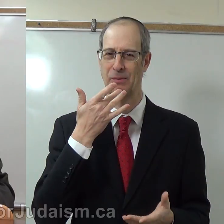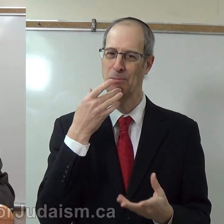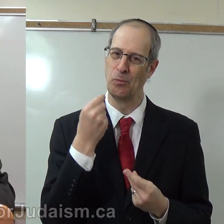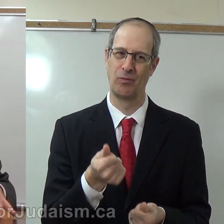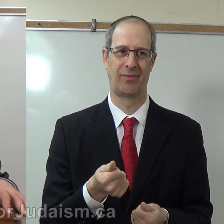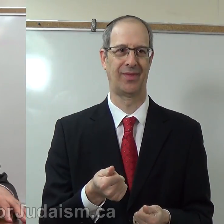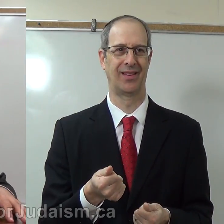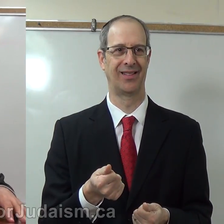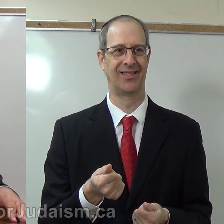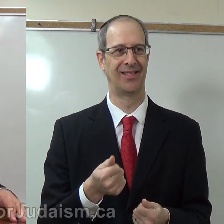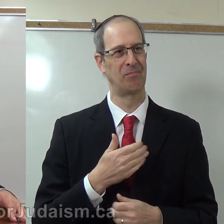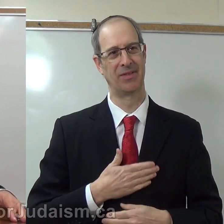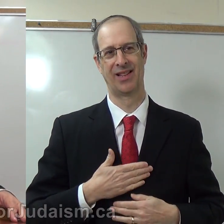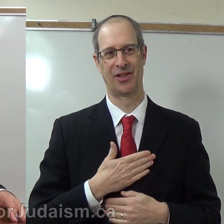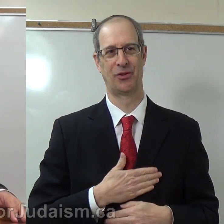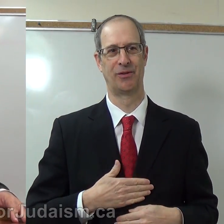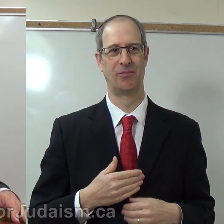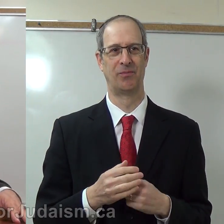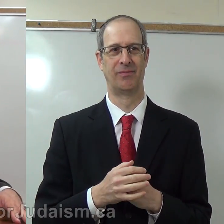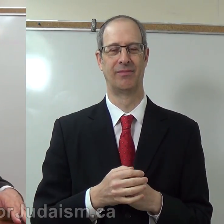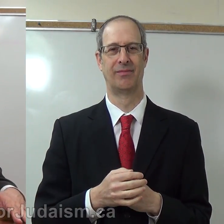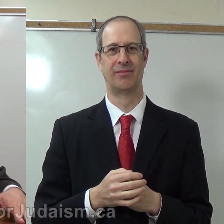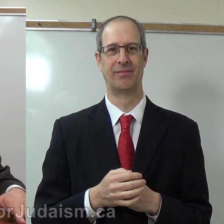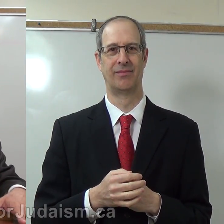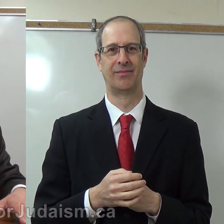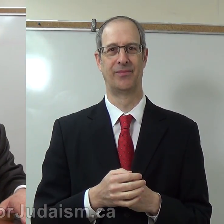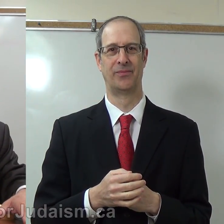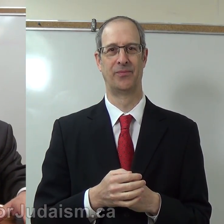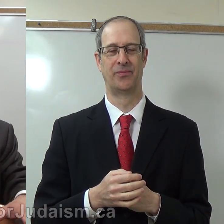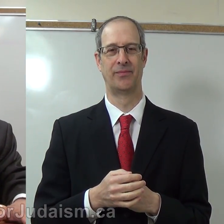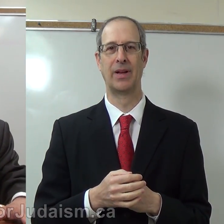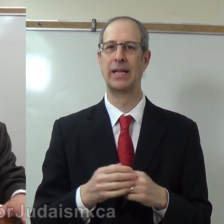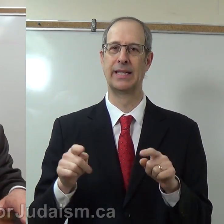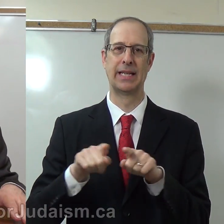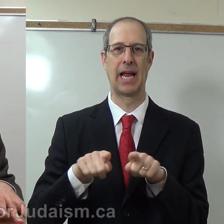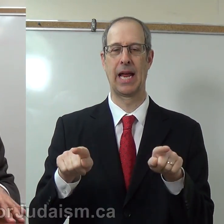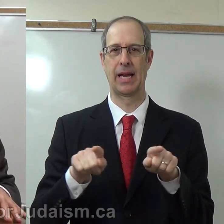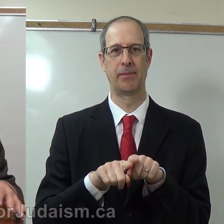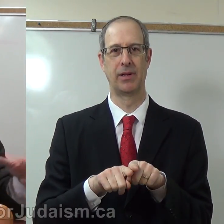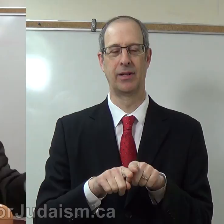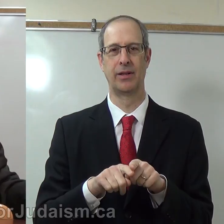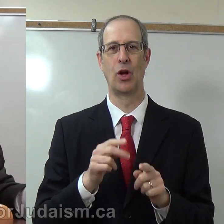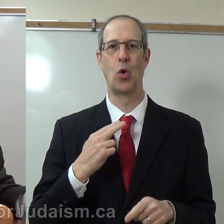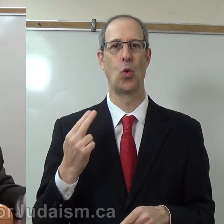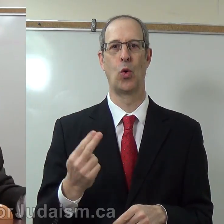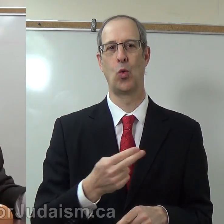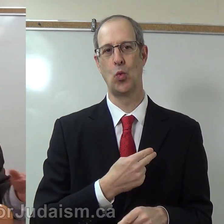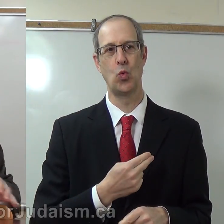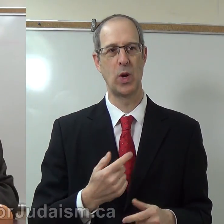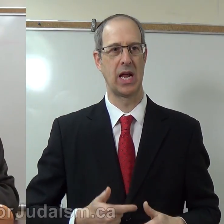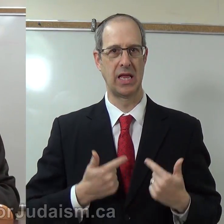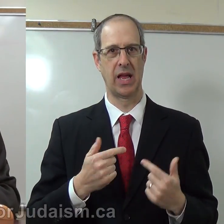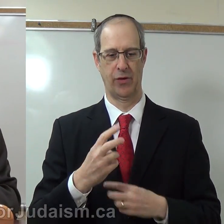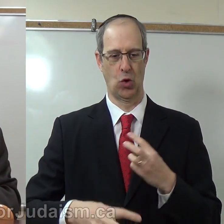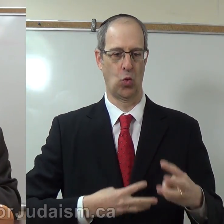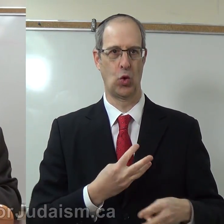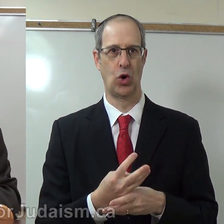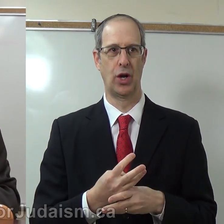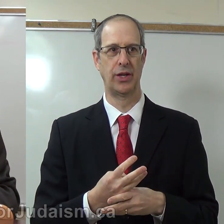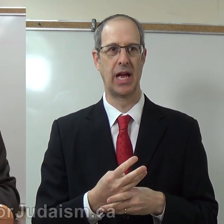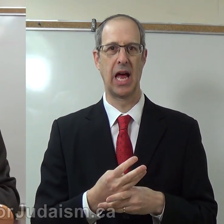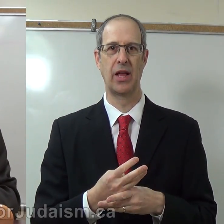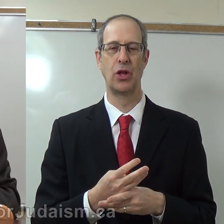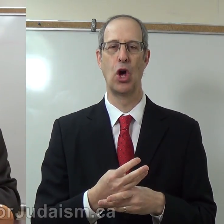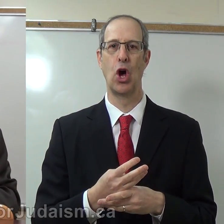it is, the more pleasure there is. The same thing that we live in this world and the